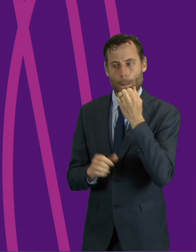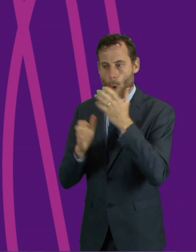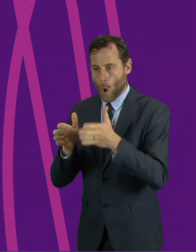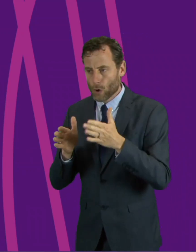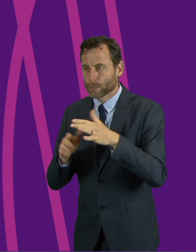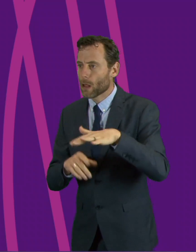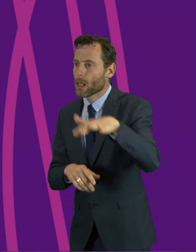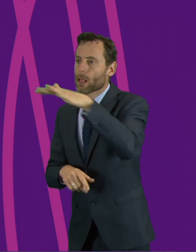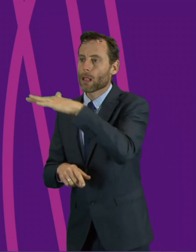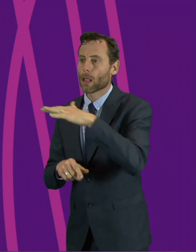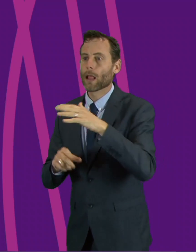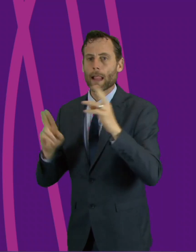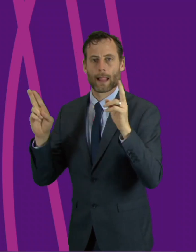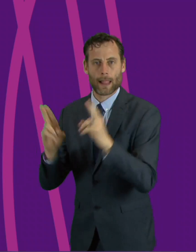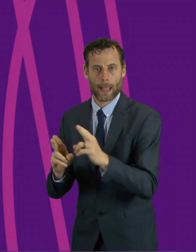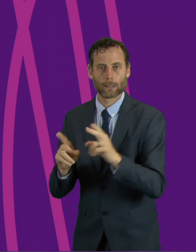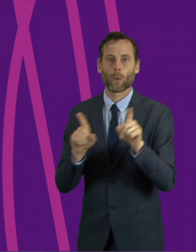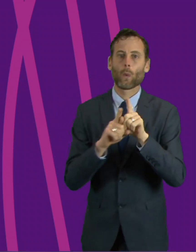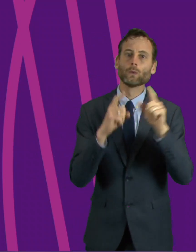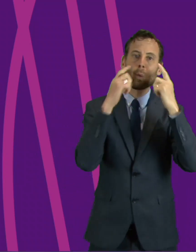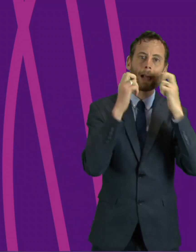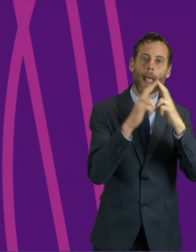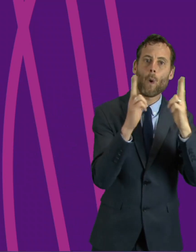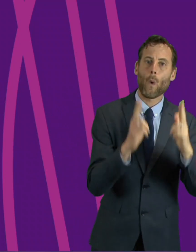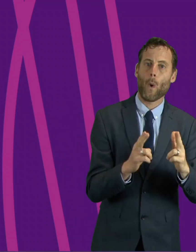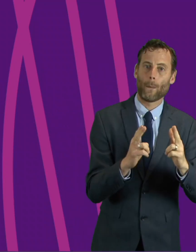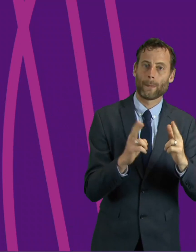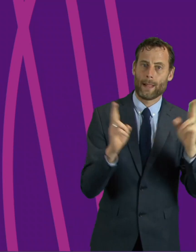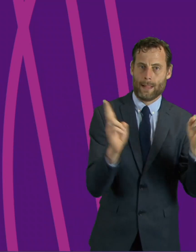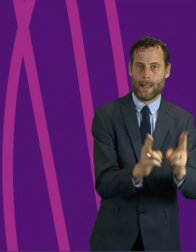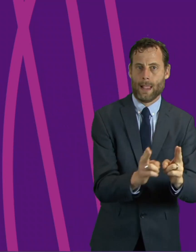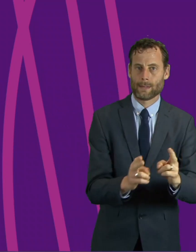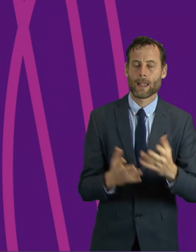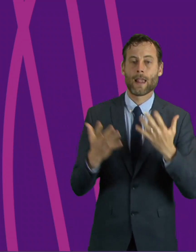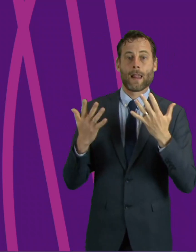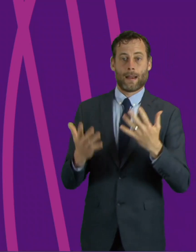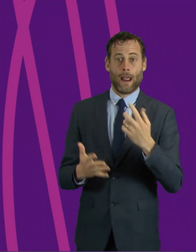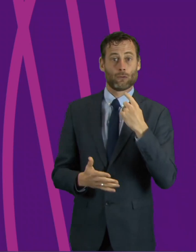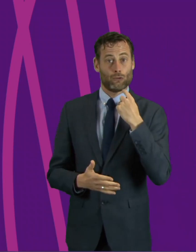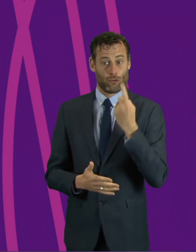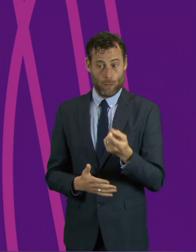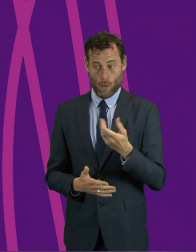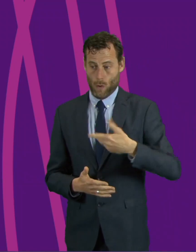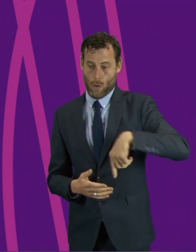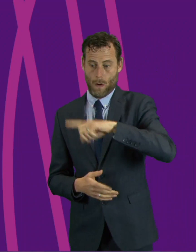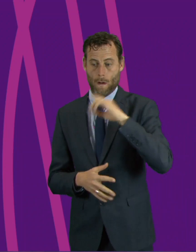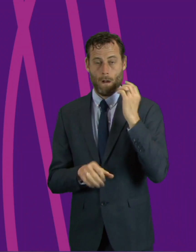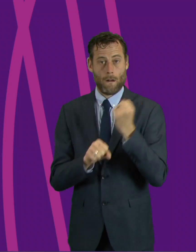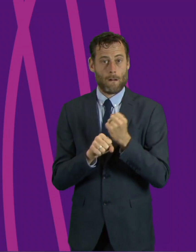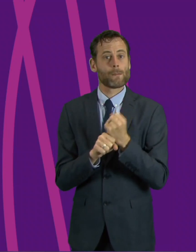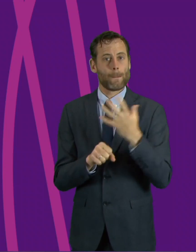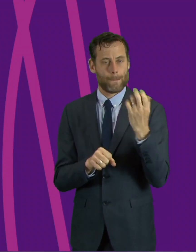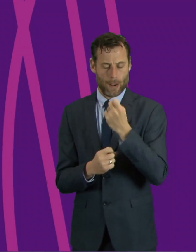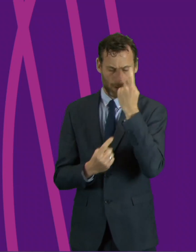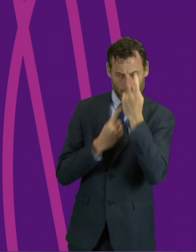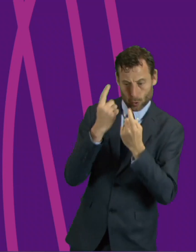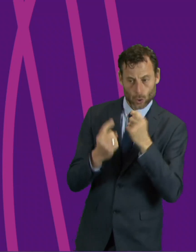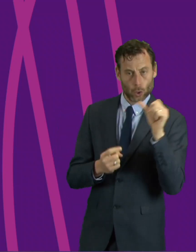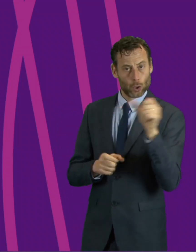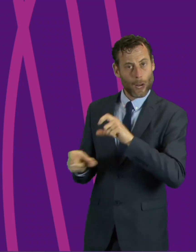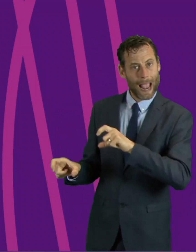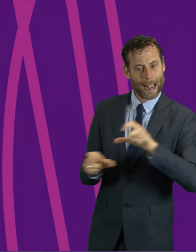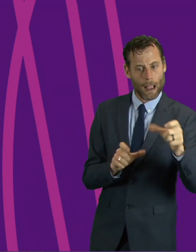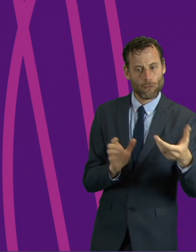Now, tomorrow, the Scottish Government must formally consider whether to continue the current restrictions for another 3 weeks. As I have indicated, our progress,